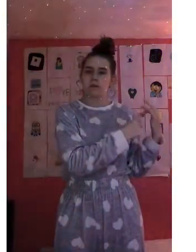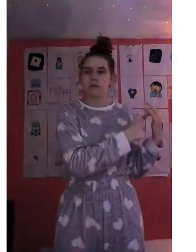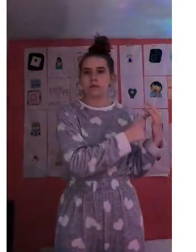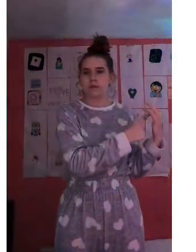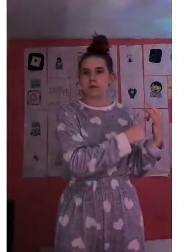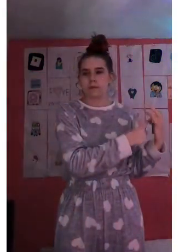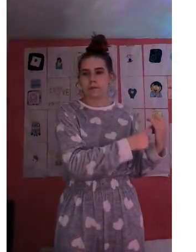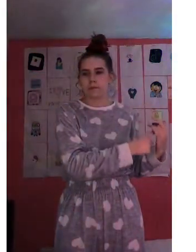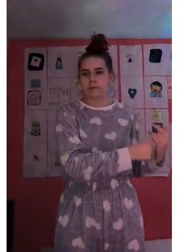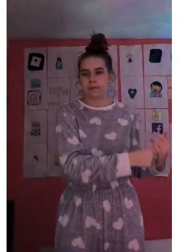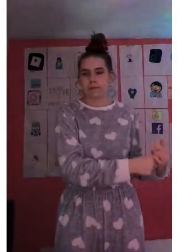face